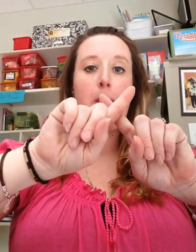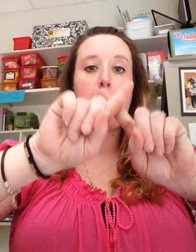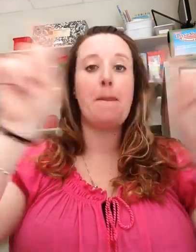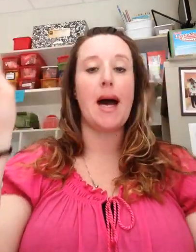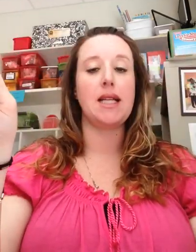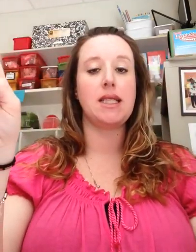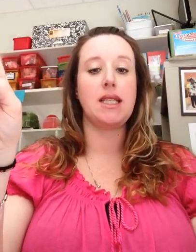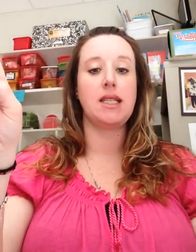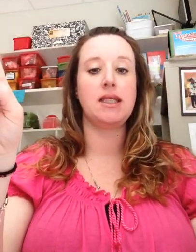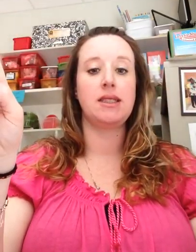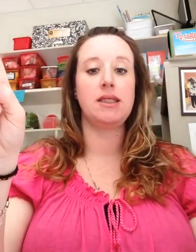but,